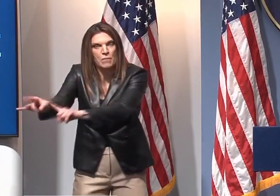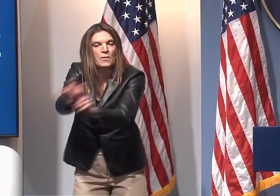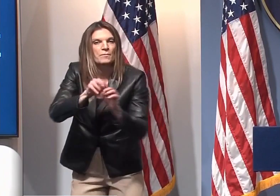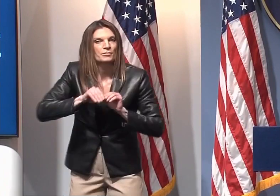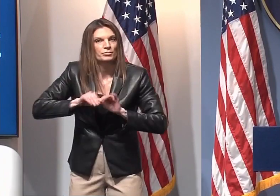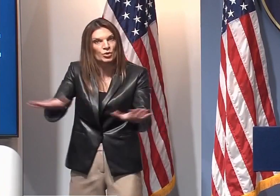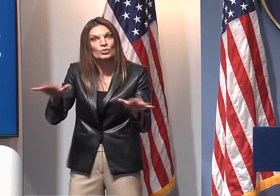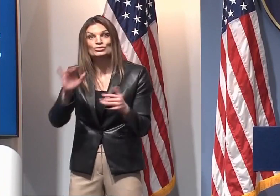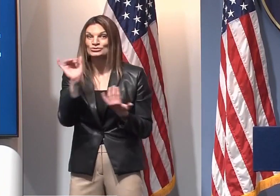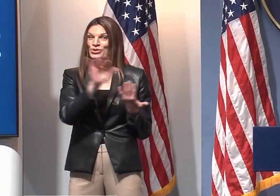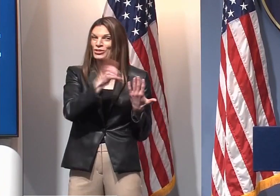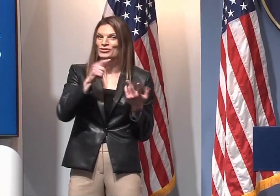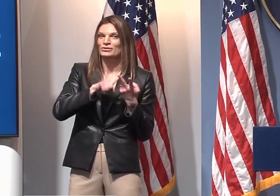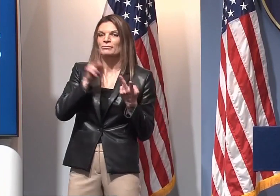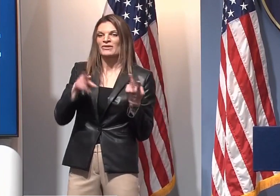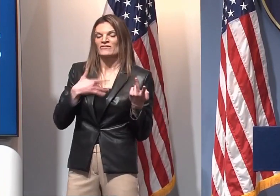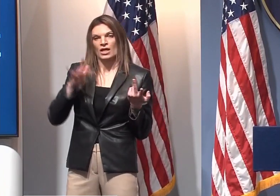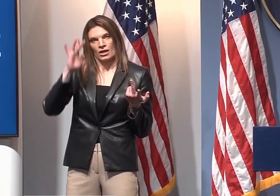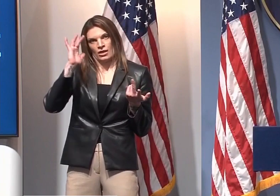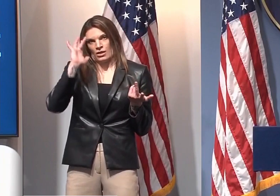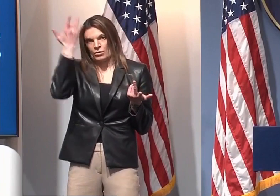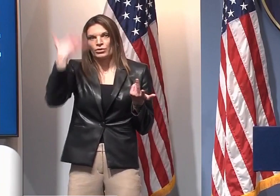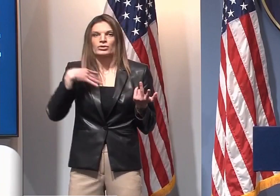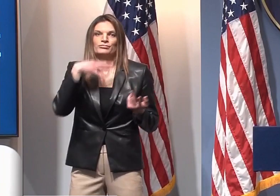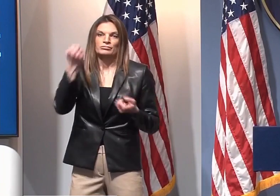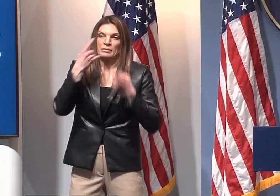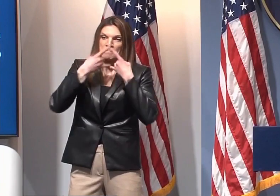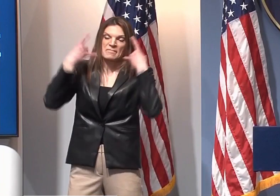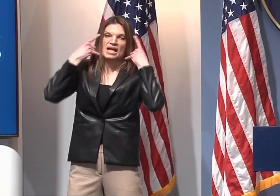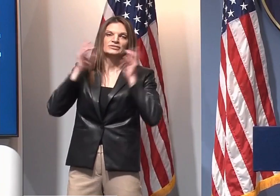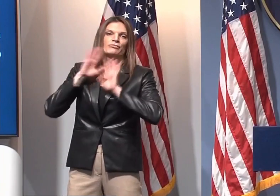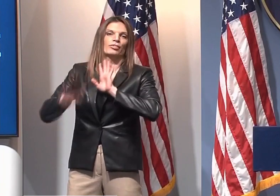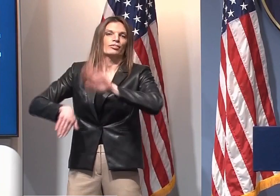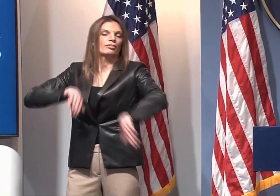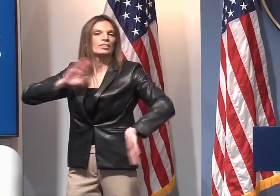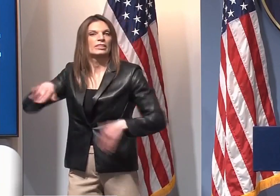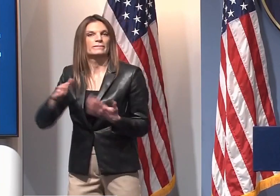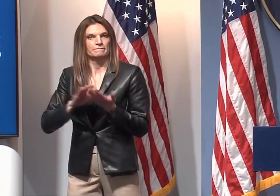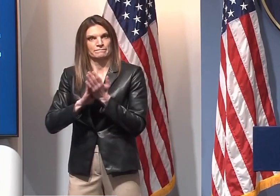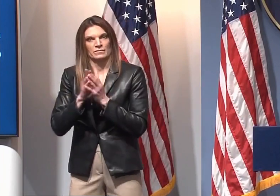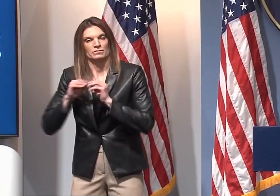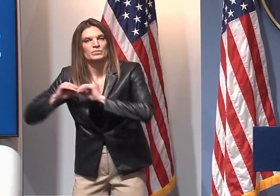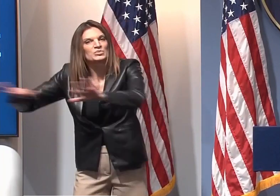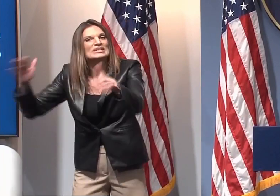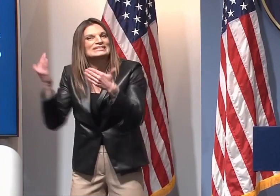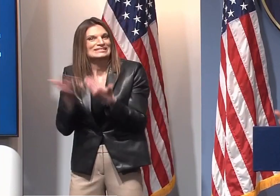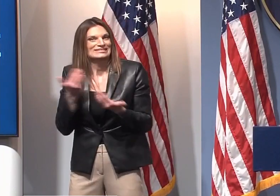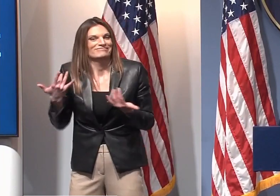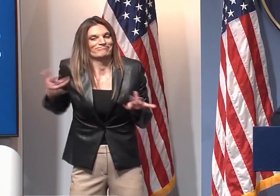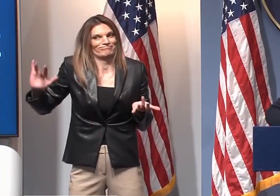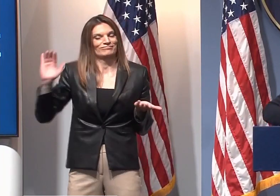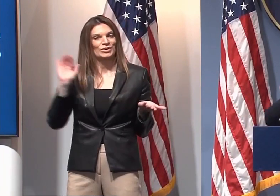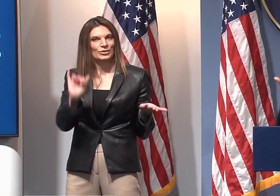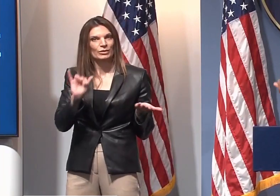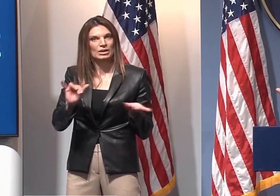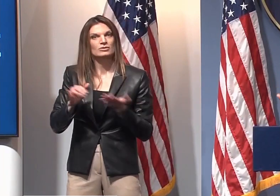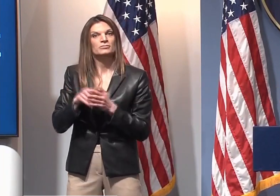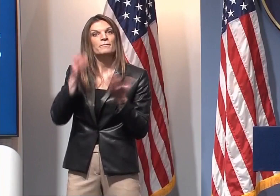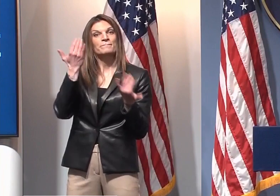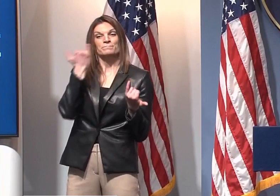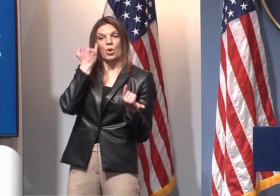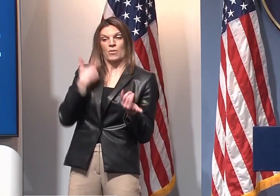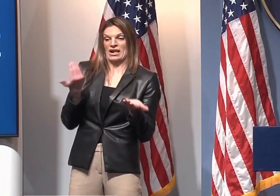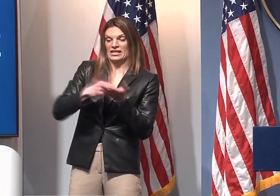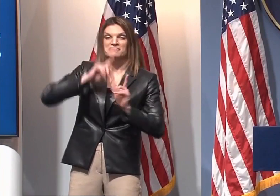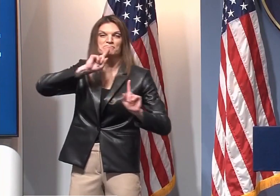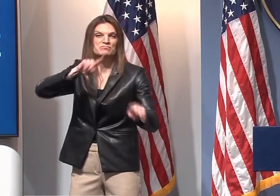where people are dropping their guard. And that's precisely why, instead of mandating that we're closing things down, we are encouraging